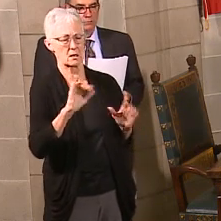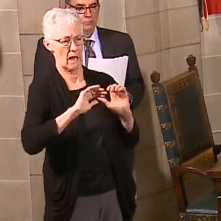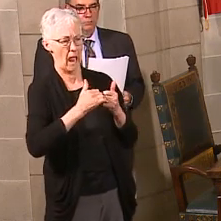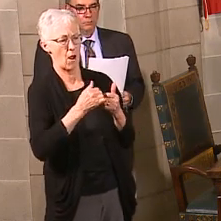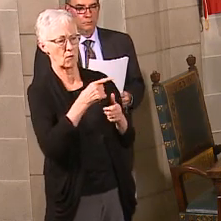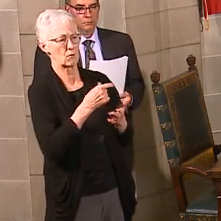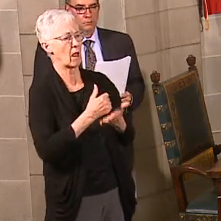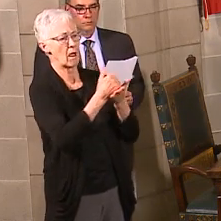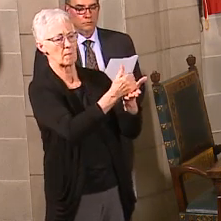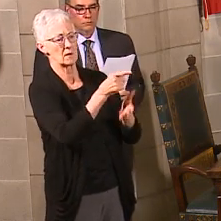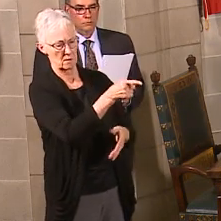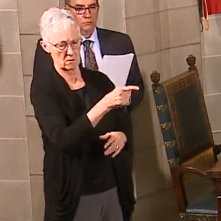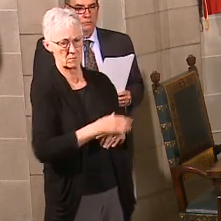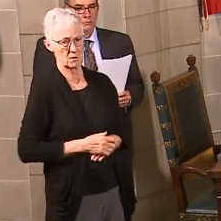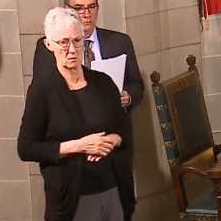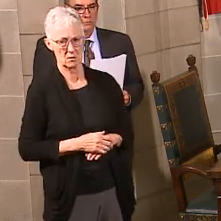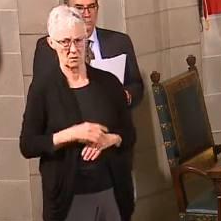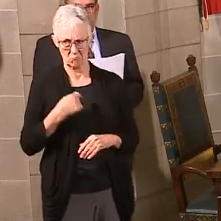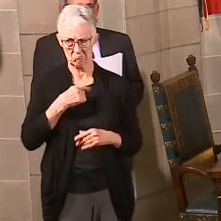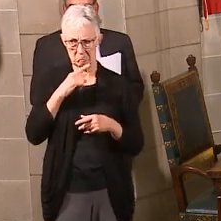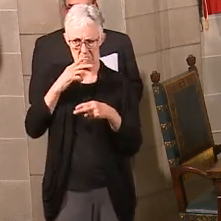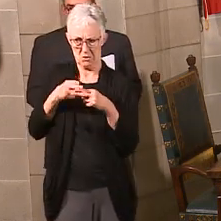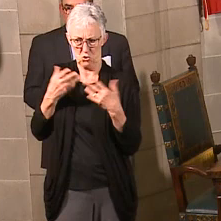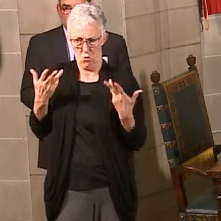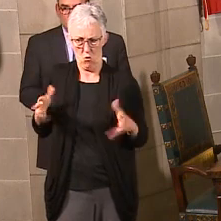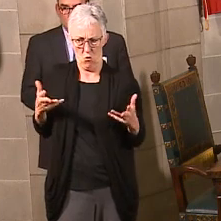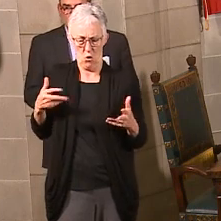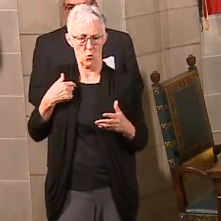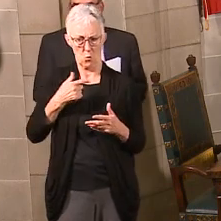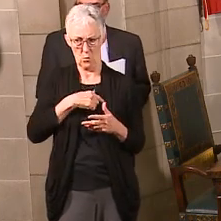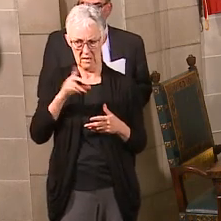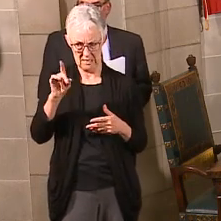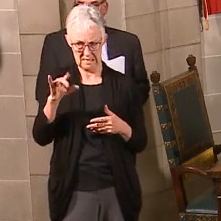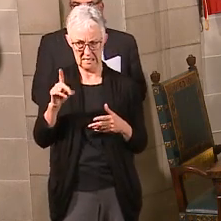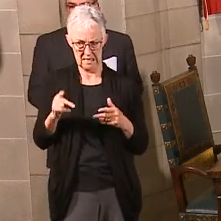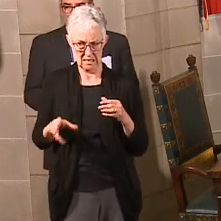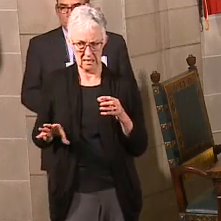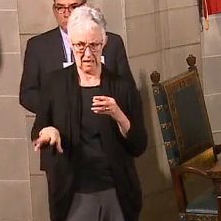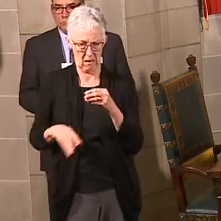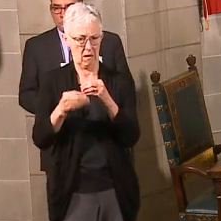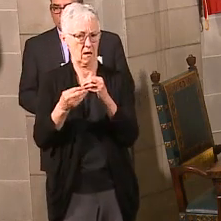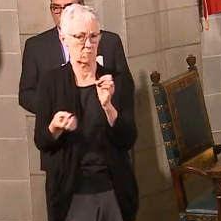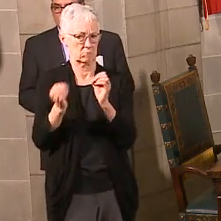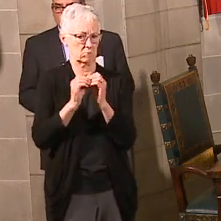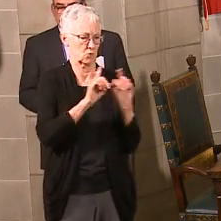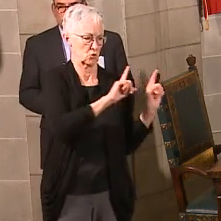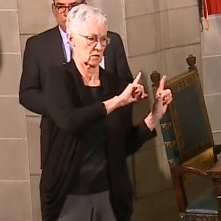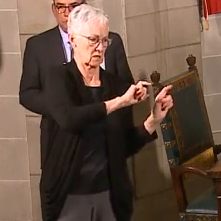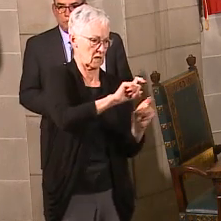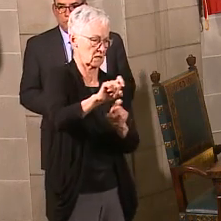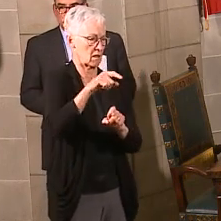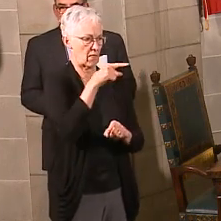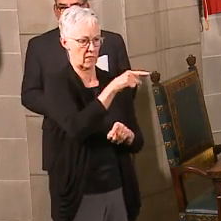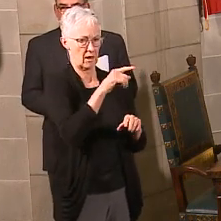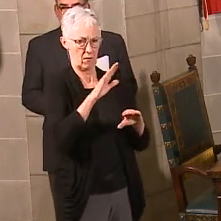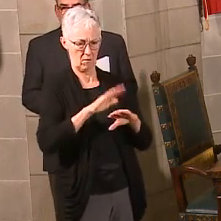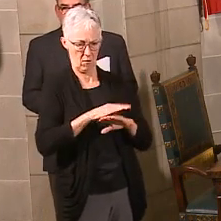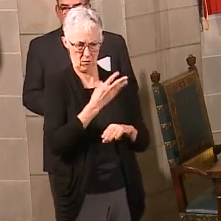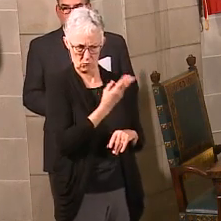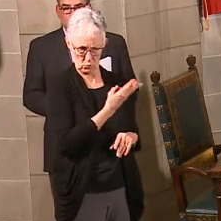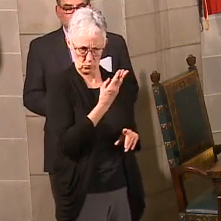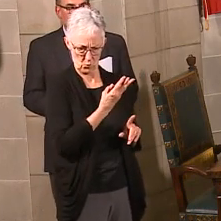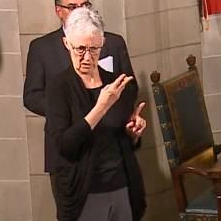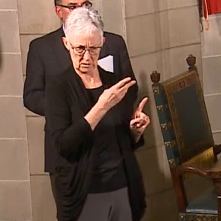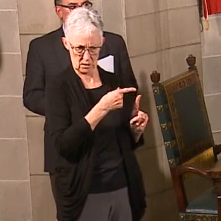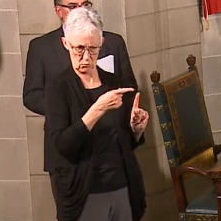We mentioned that the additional testing that we had there, I think we had additional testing by the National Guard Wednesday through Saturday, and so we're